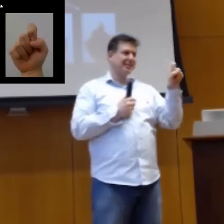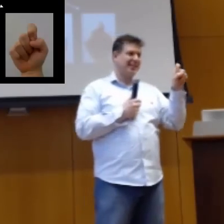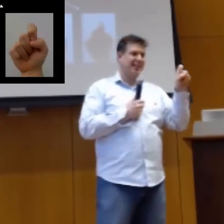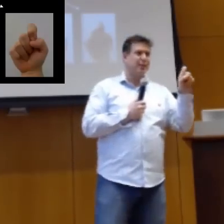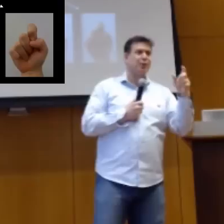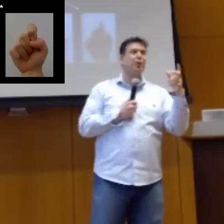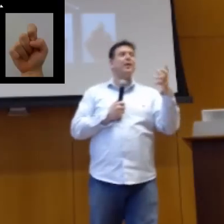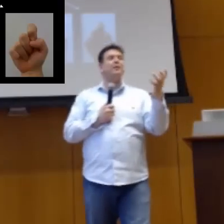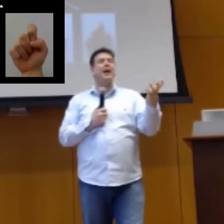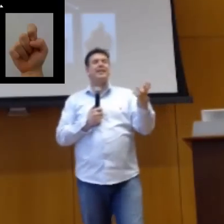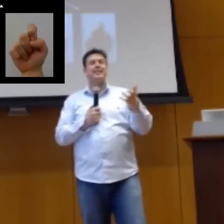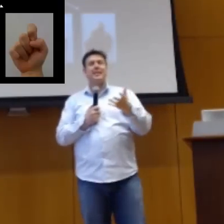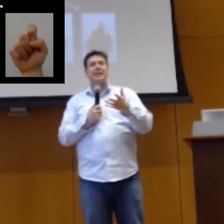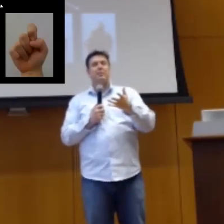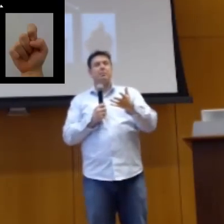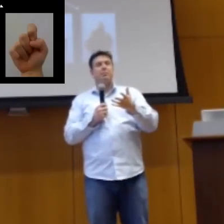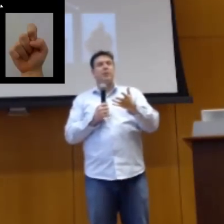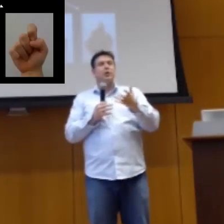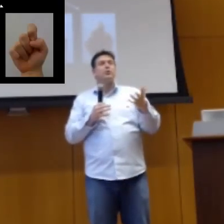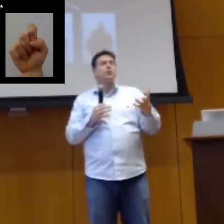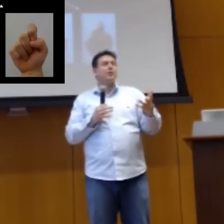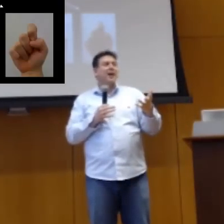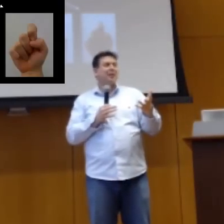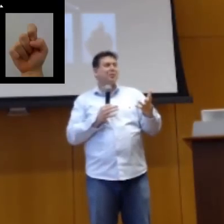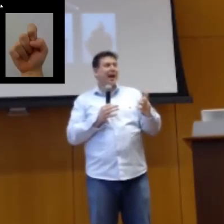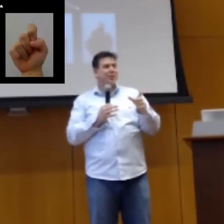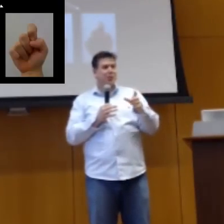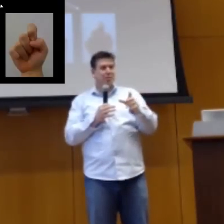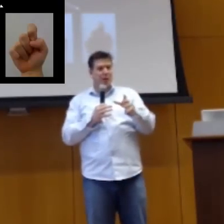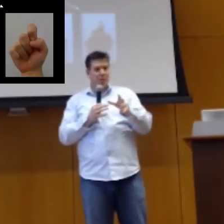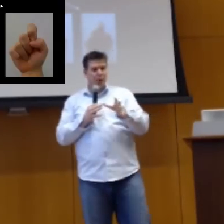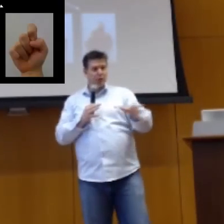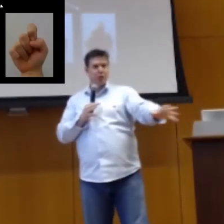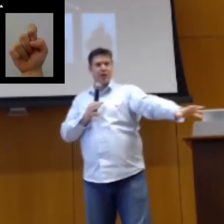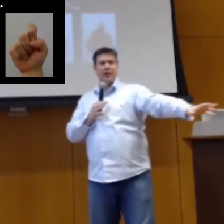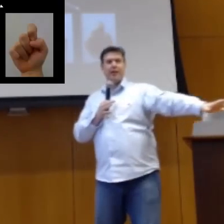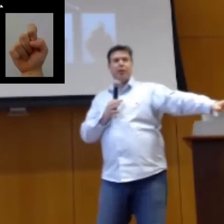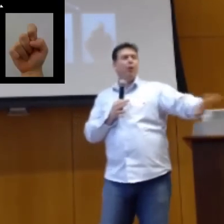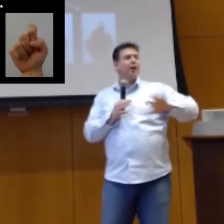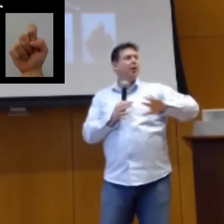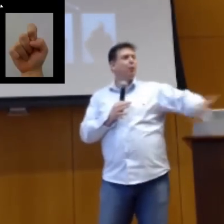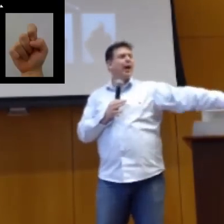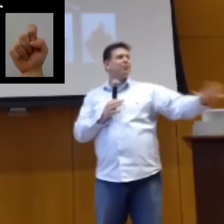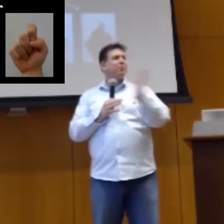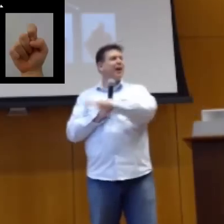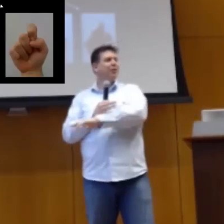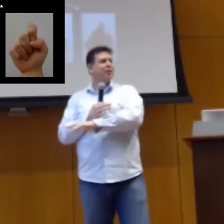So, the fact is, users of the language actually pushed the one away from the other